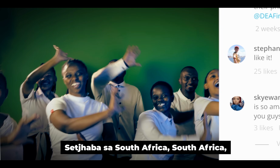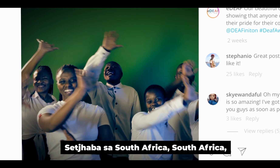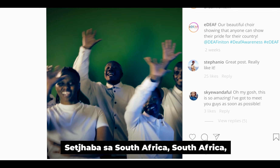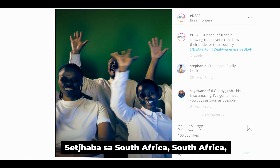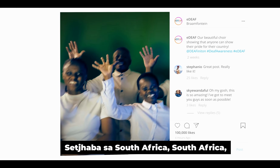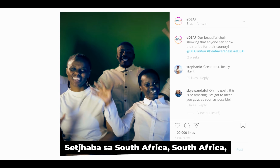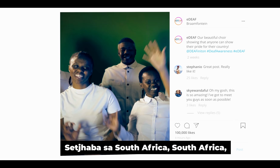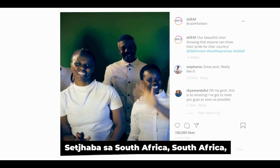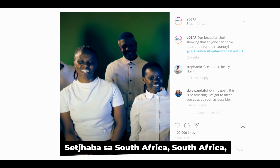Africa